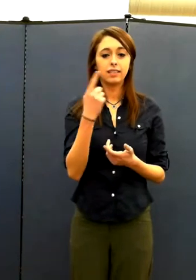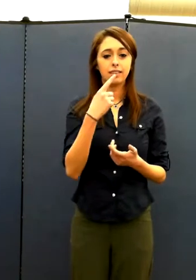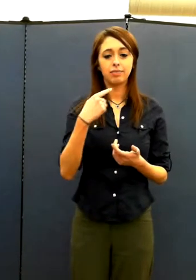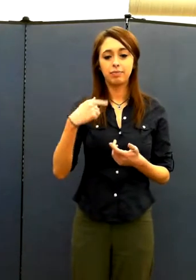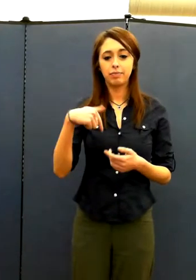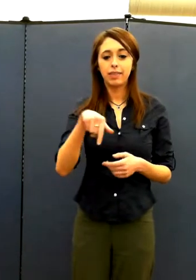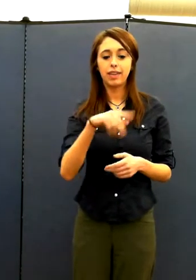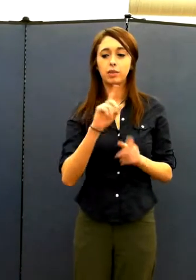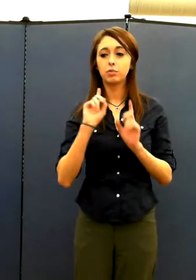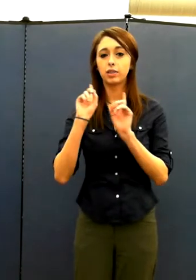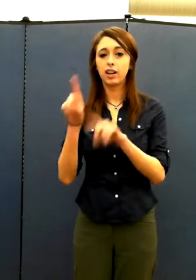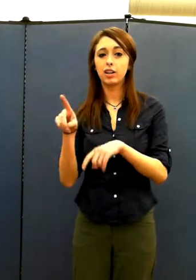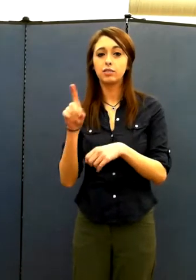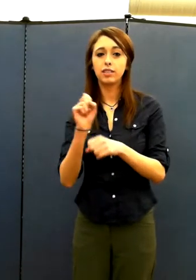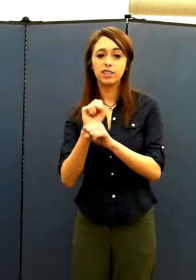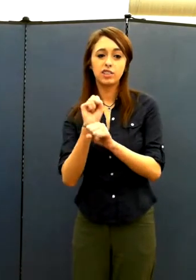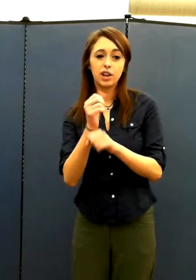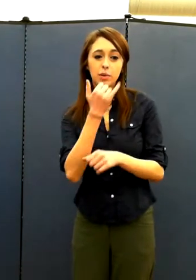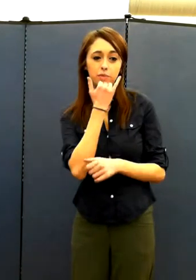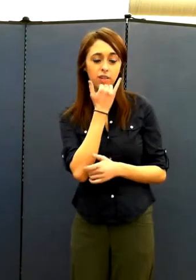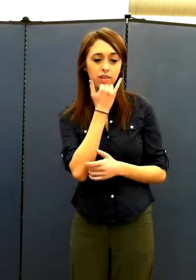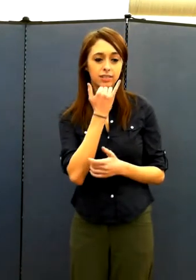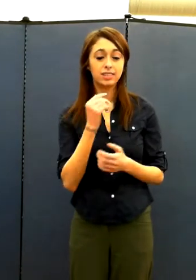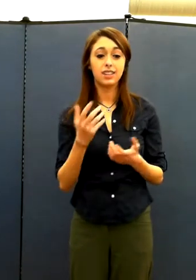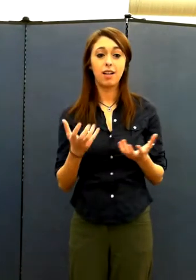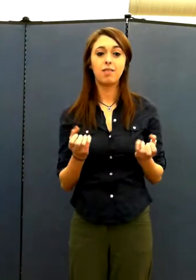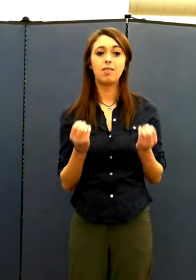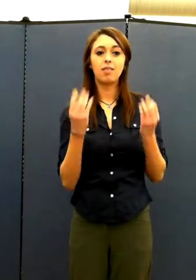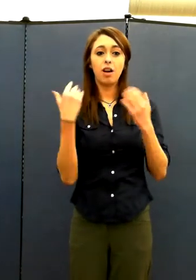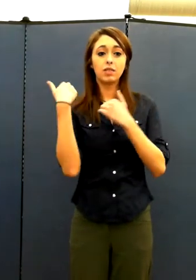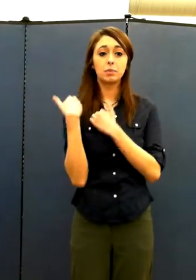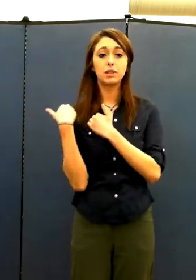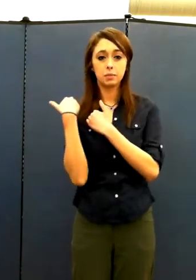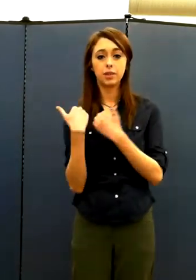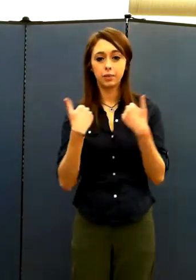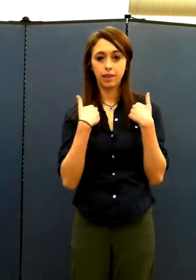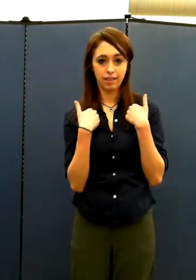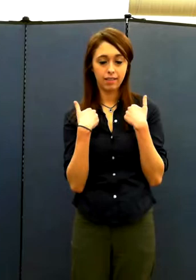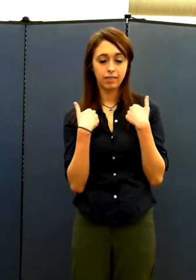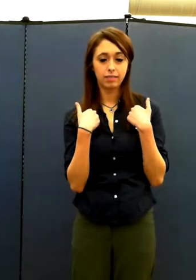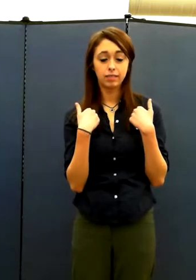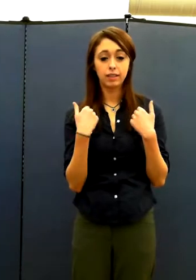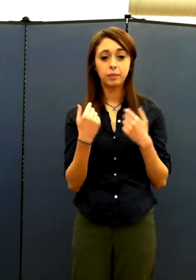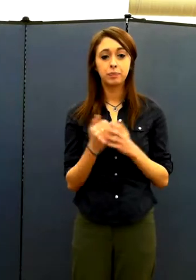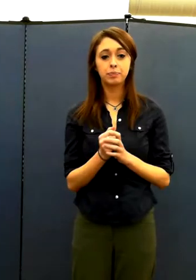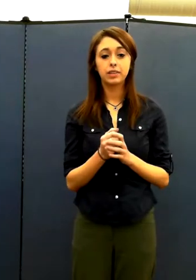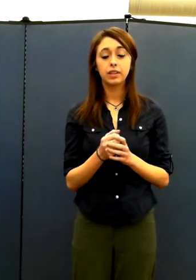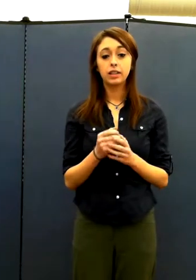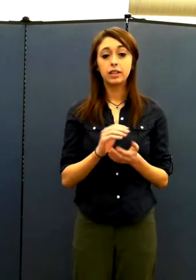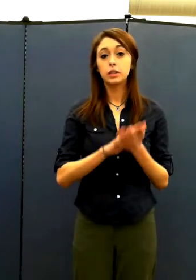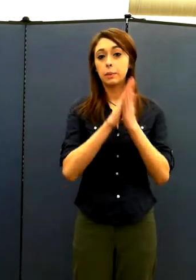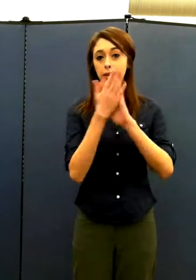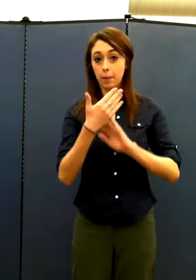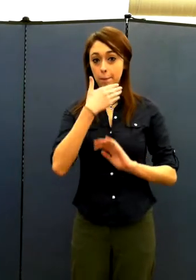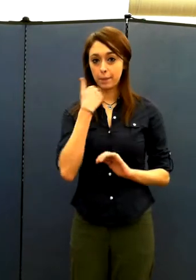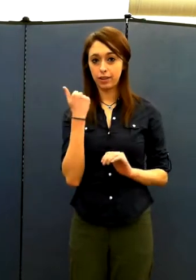It's a lot of responsibility that you guys have. But in order for you to become better and to become skilled and to eventually, quote unquote, to